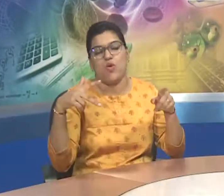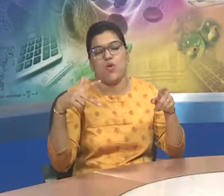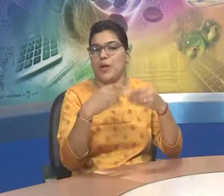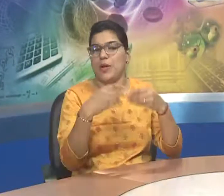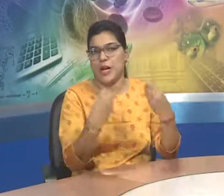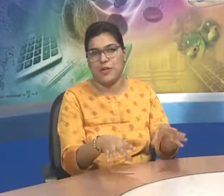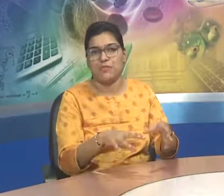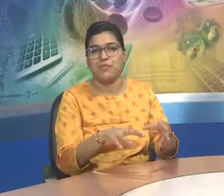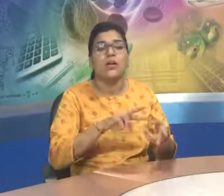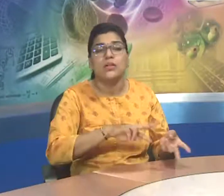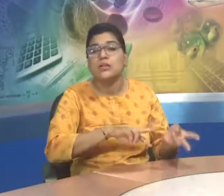after